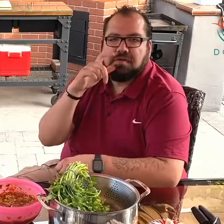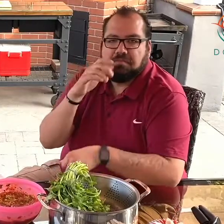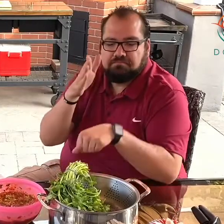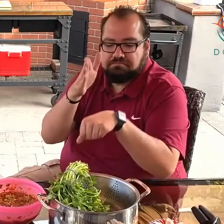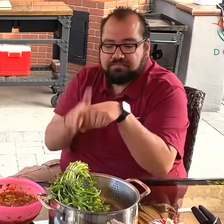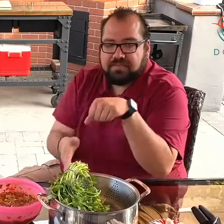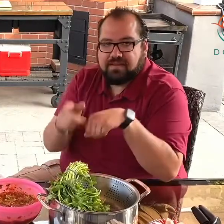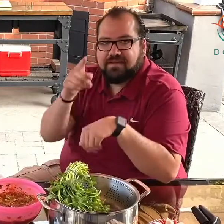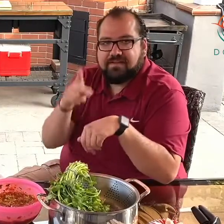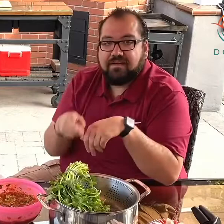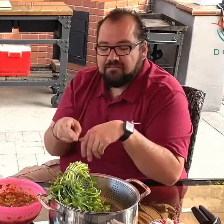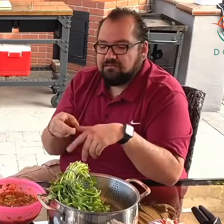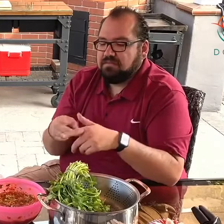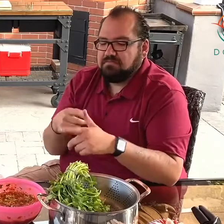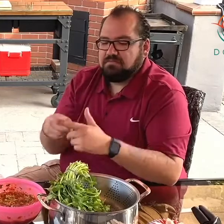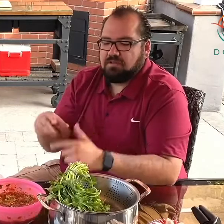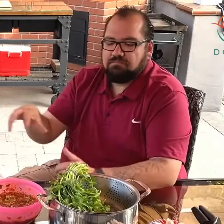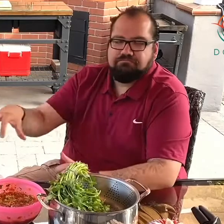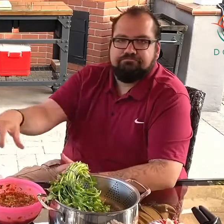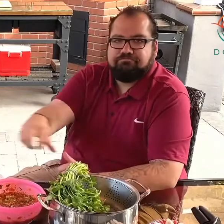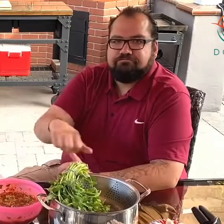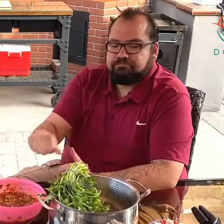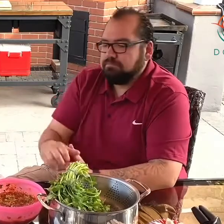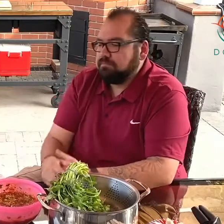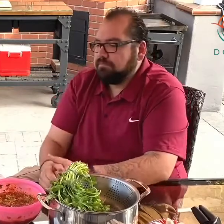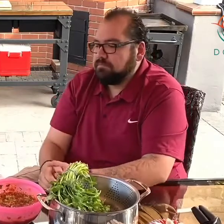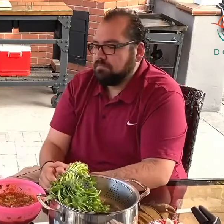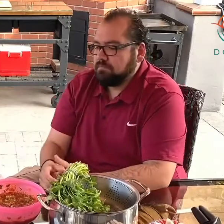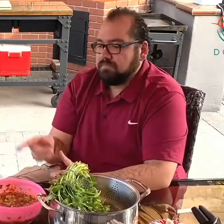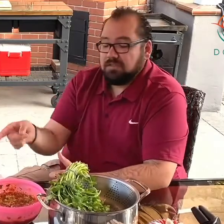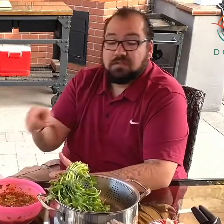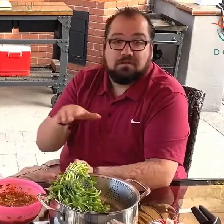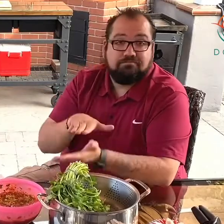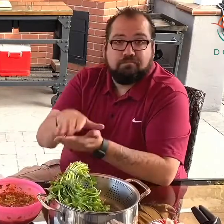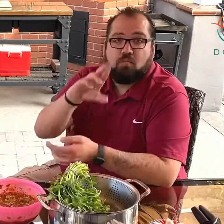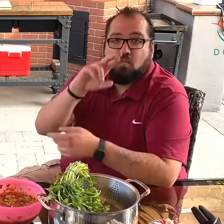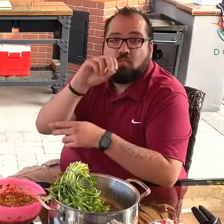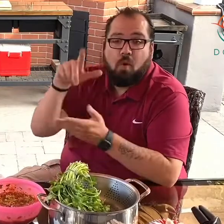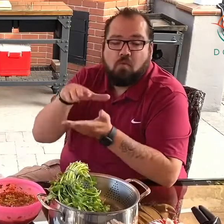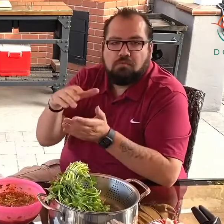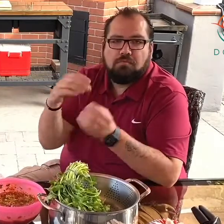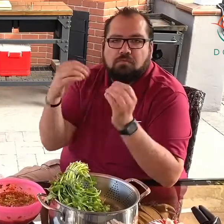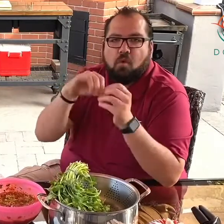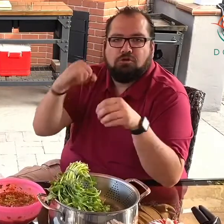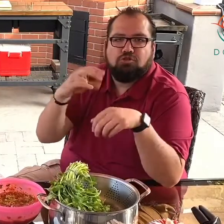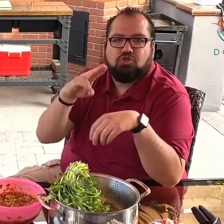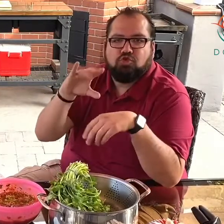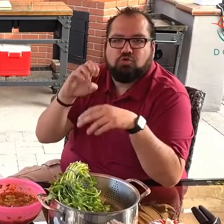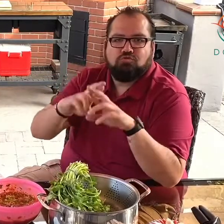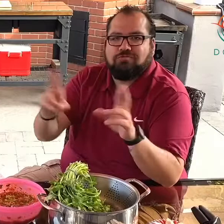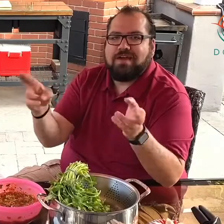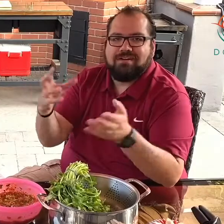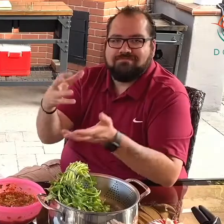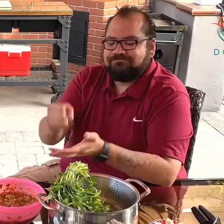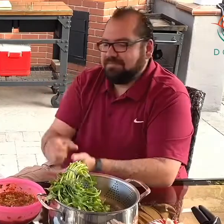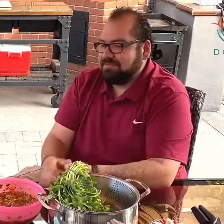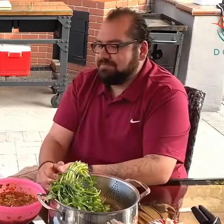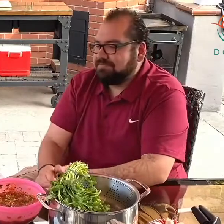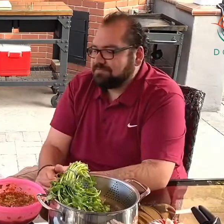Next, we're going to do the lemon. We're going to slice this and pour it on the salsa. So he's going to roll it, and it gets a little more juicy.